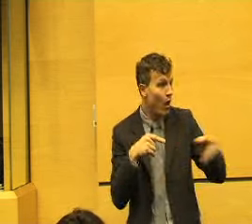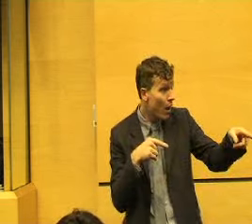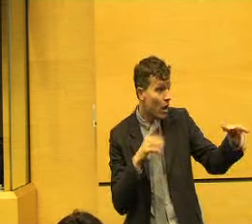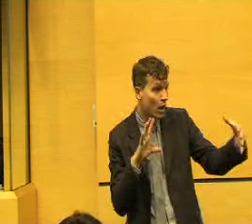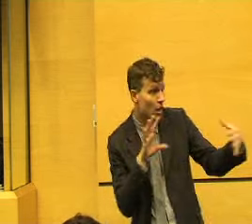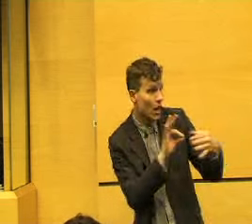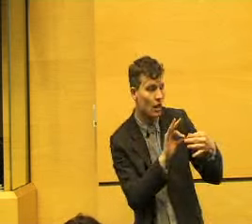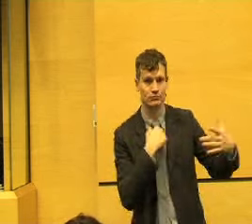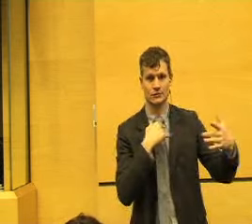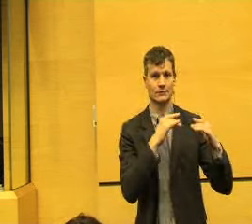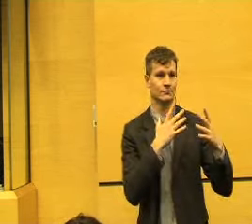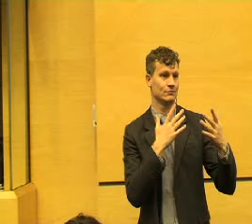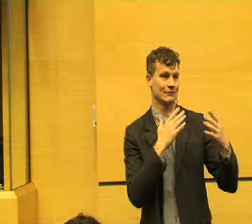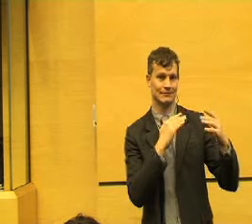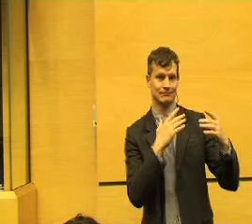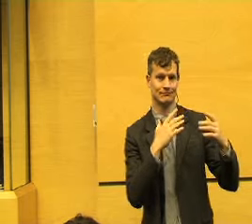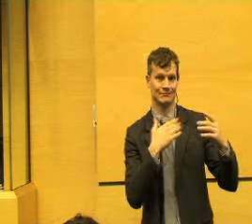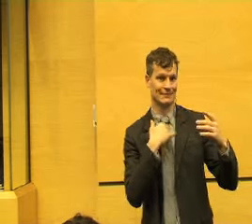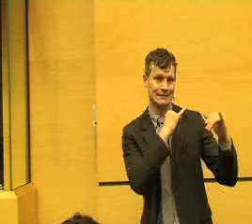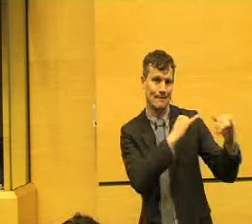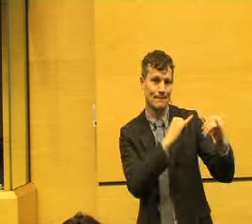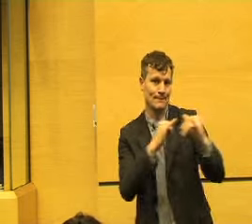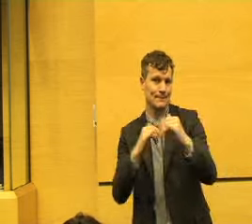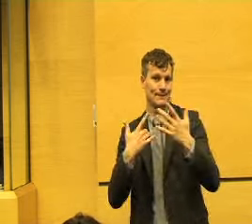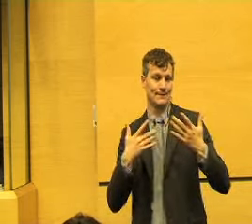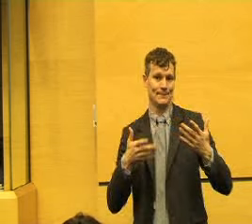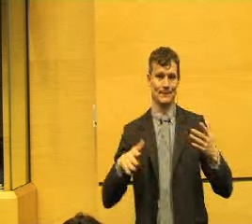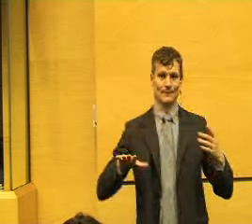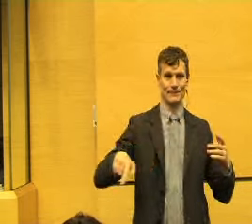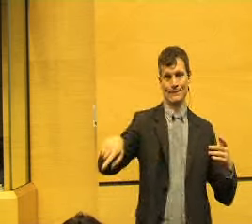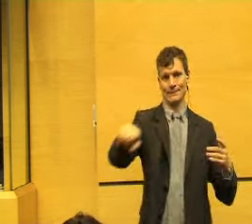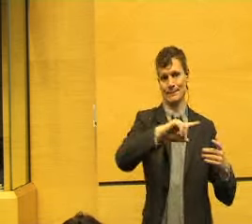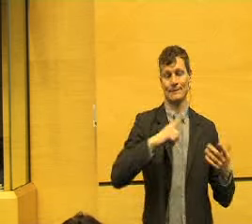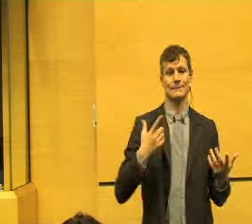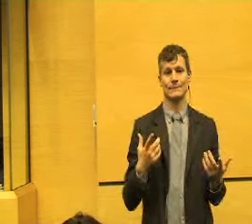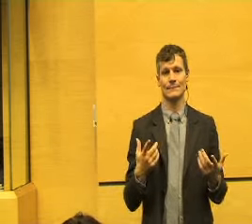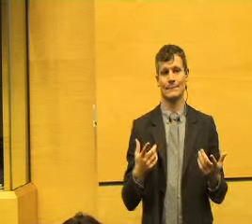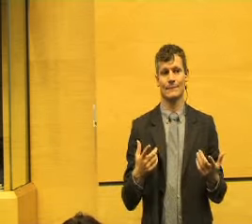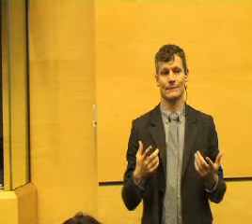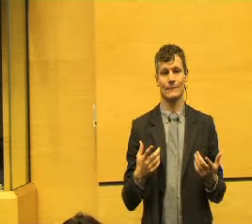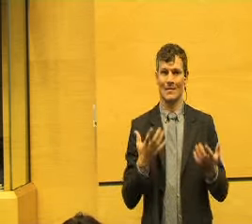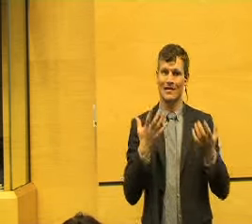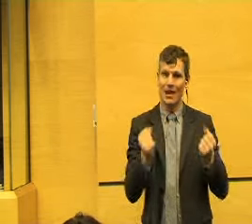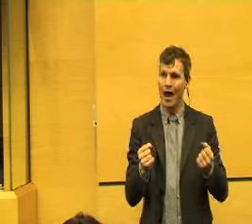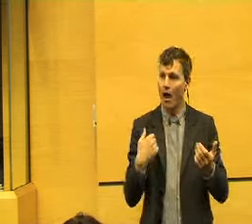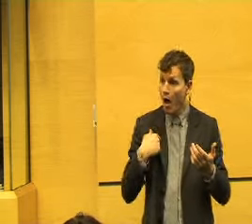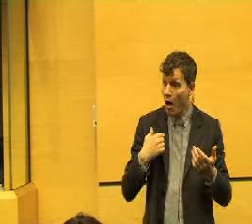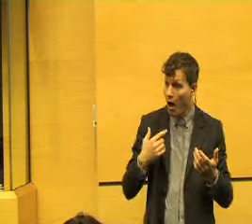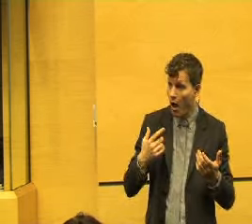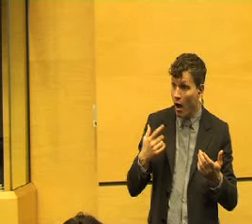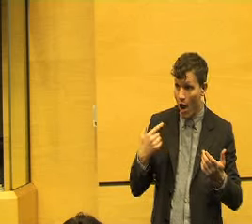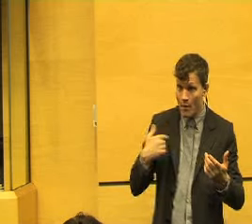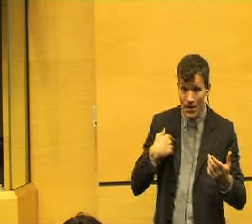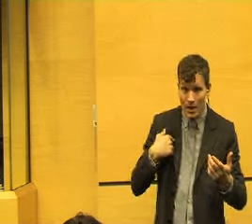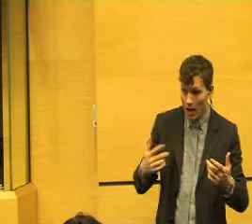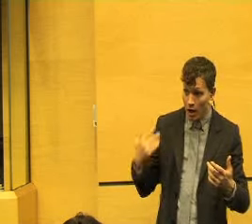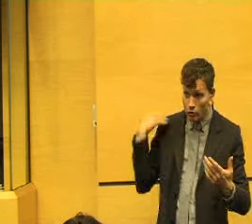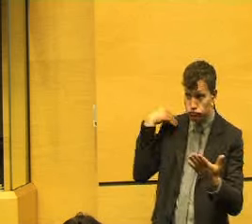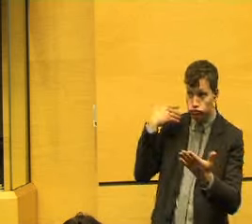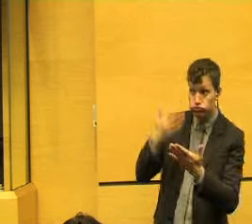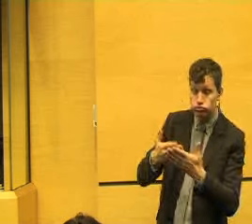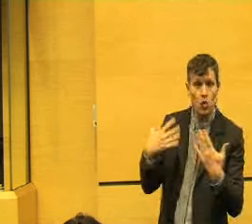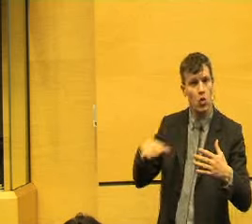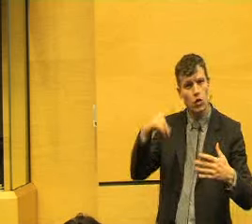learn about child rearing and share one another's experiences. The networks